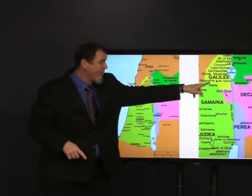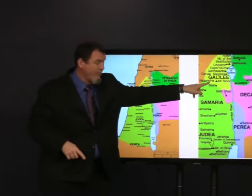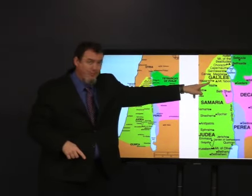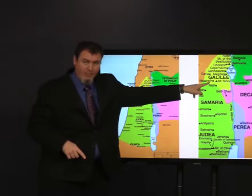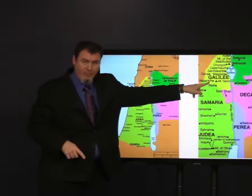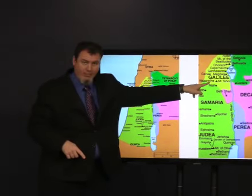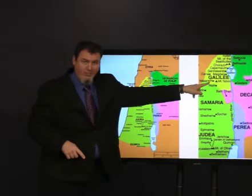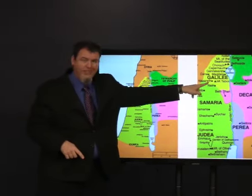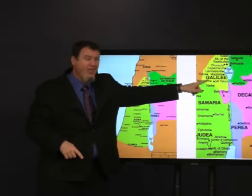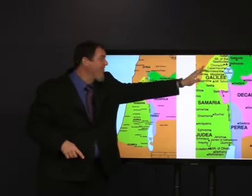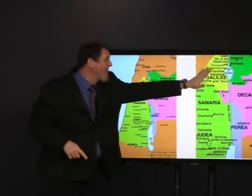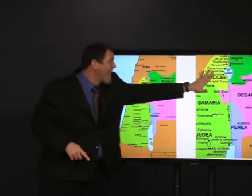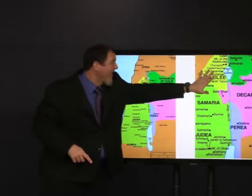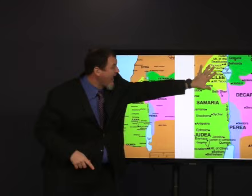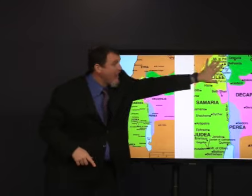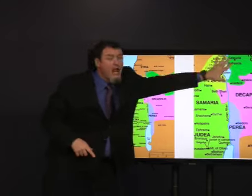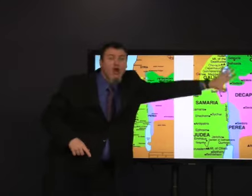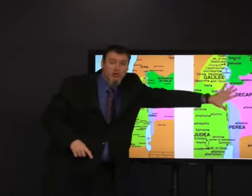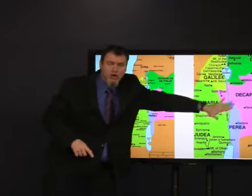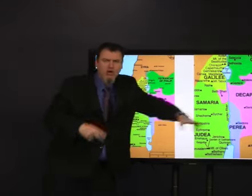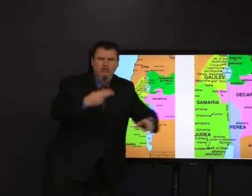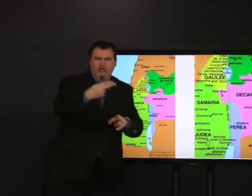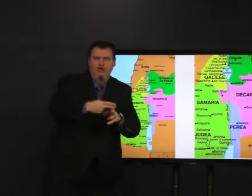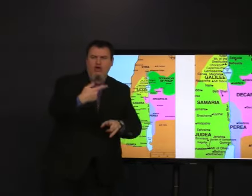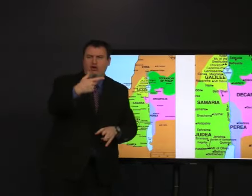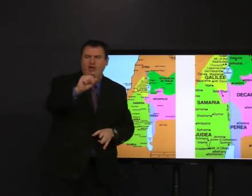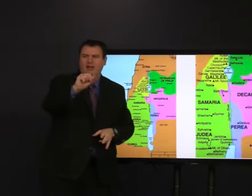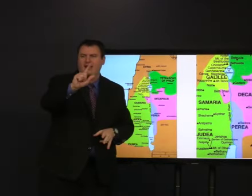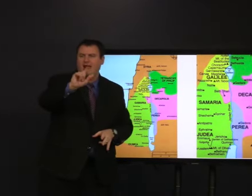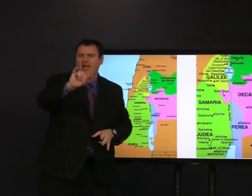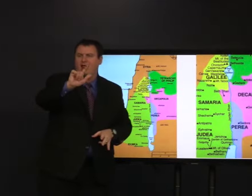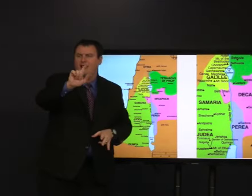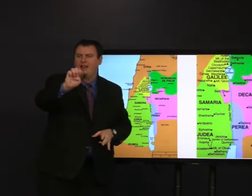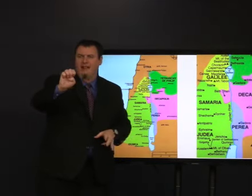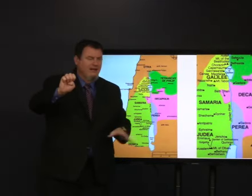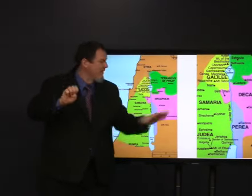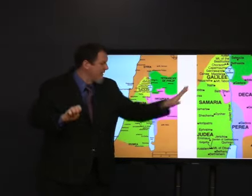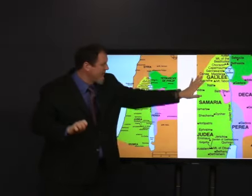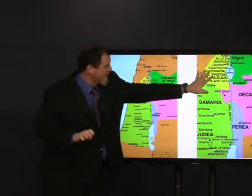Right here, Nazareth. This whole area here is called Galilee.